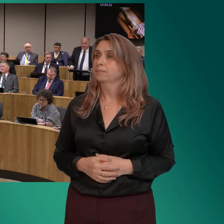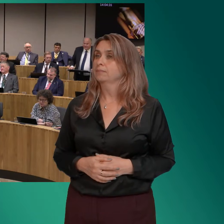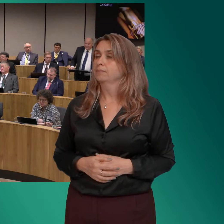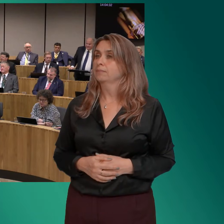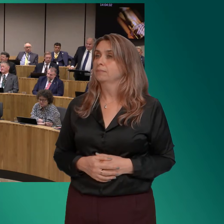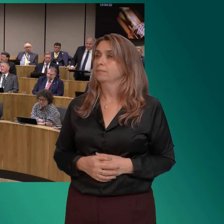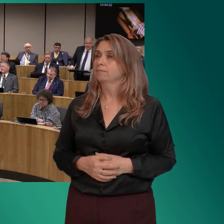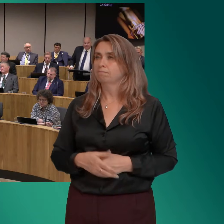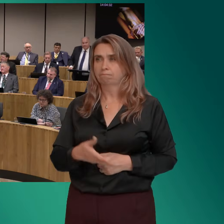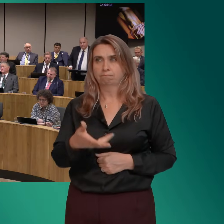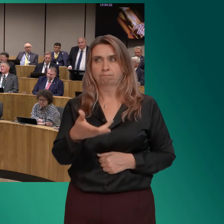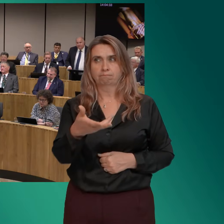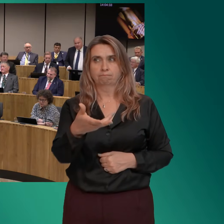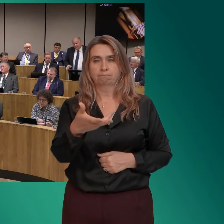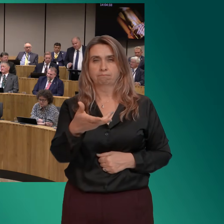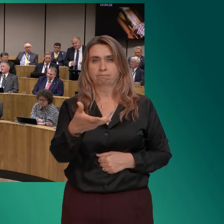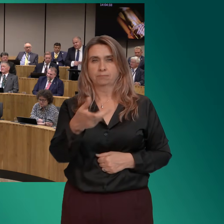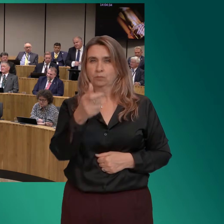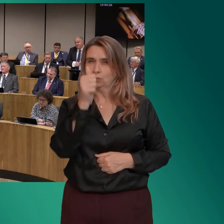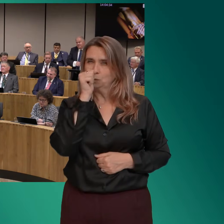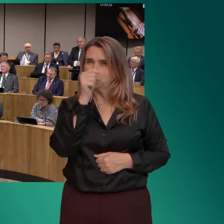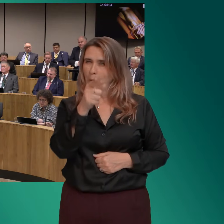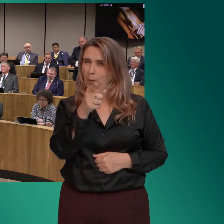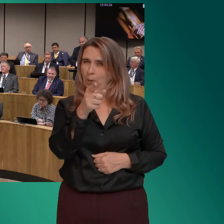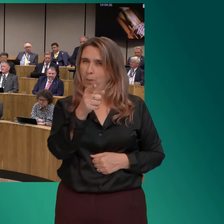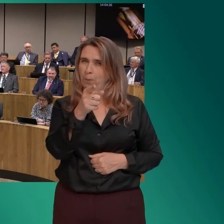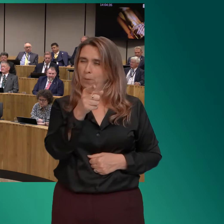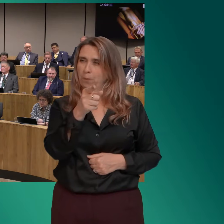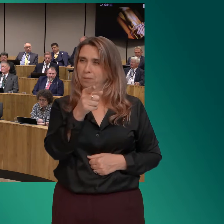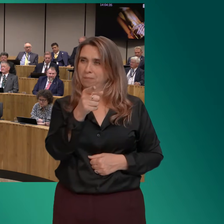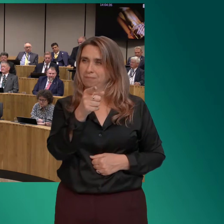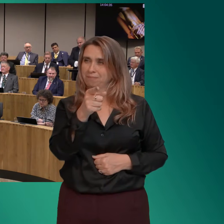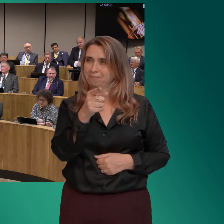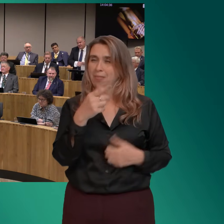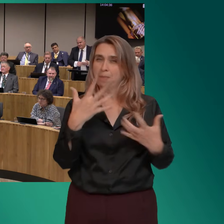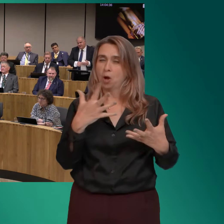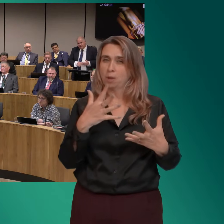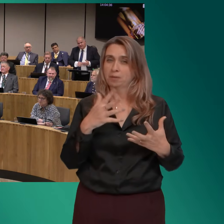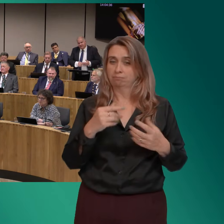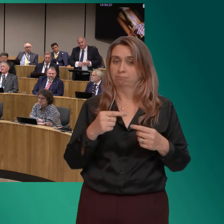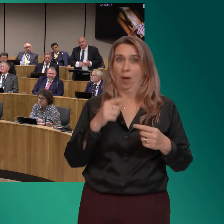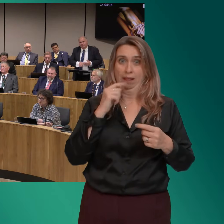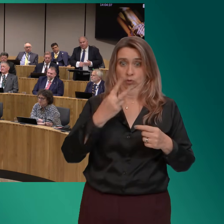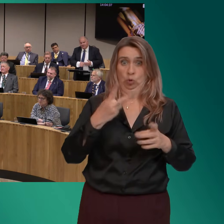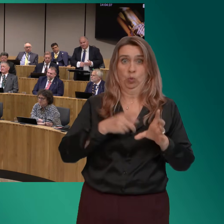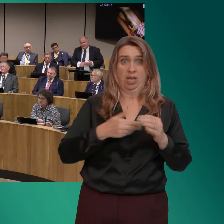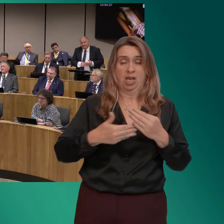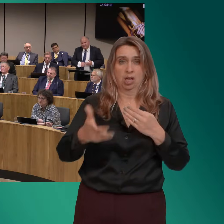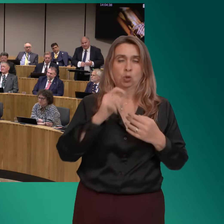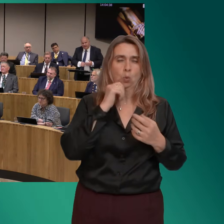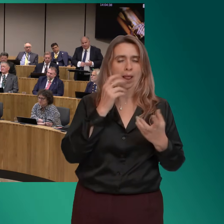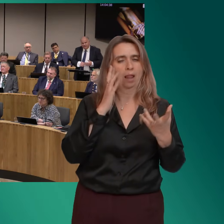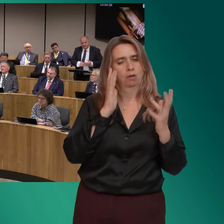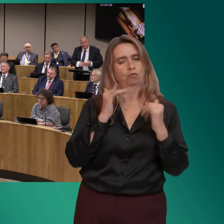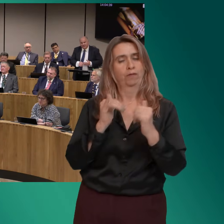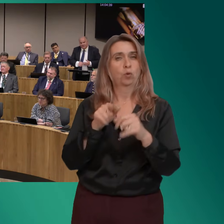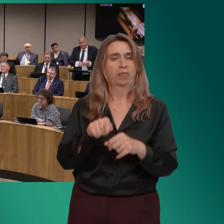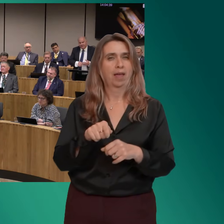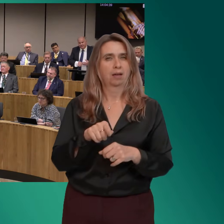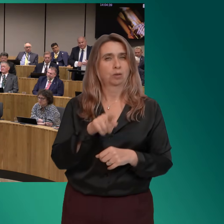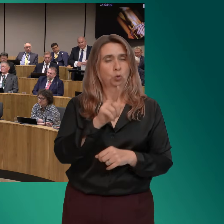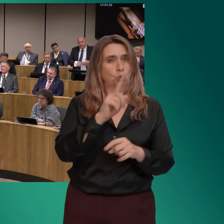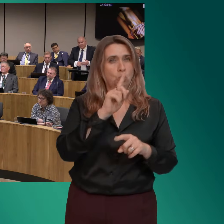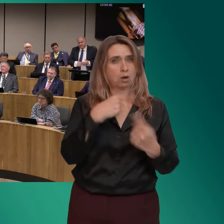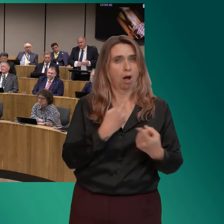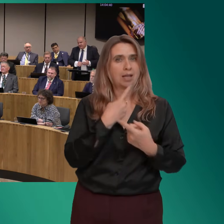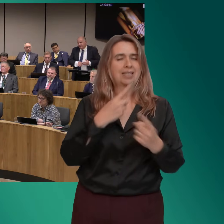I think the First Minister knows that there is a review of that over the next 2 years, and I'm disappointed that he can't at this stage